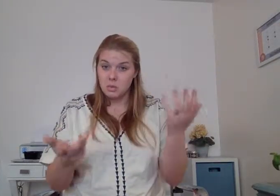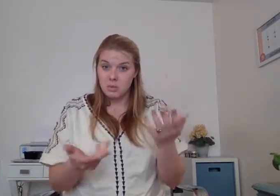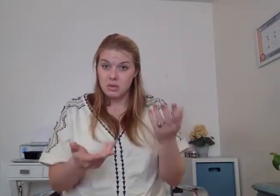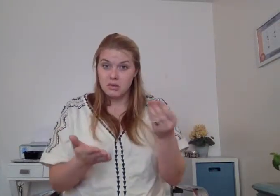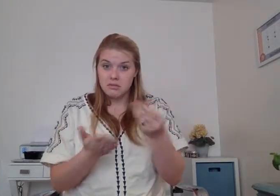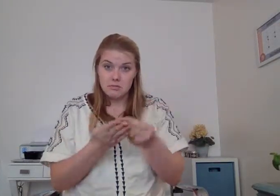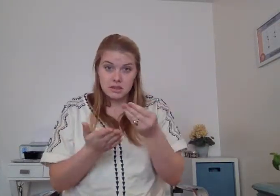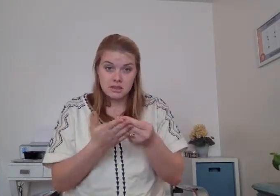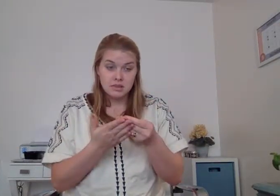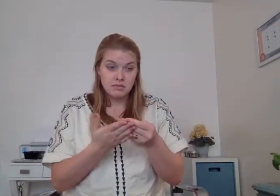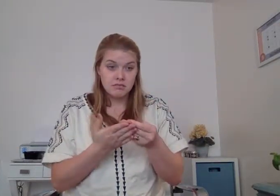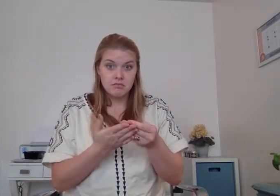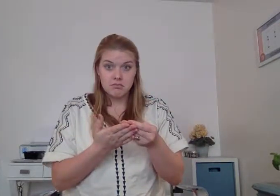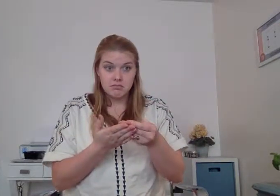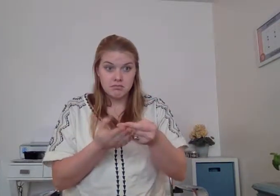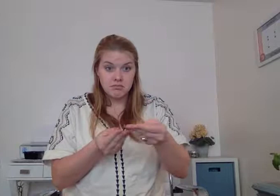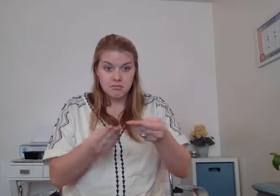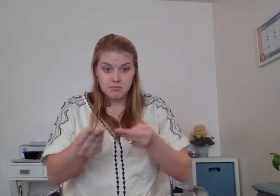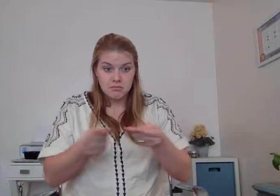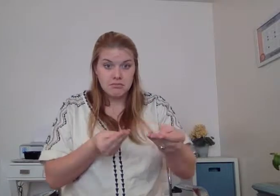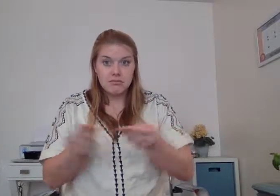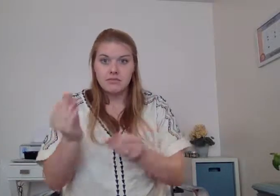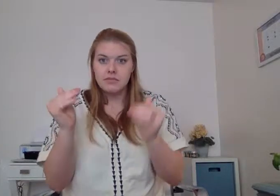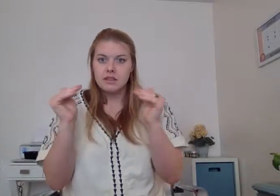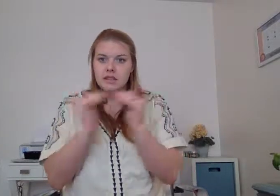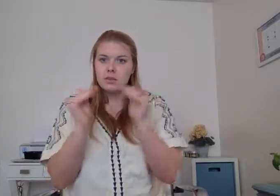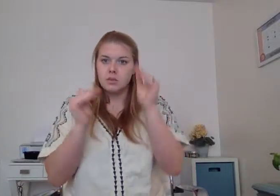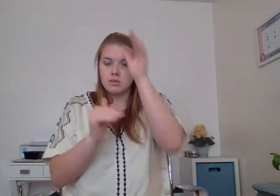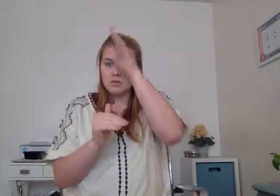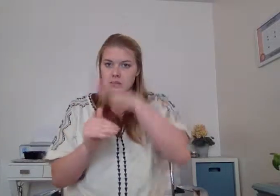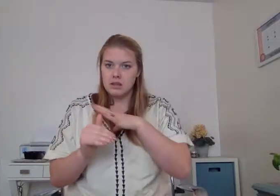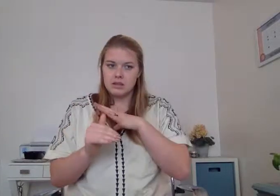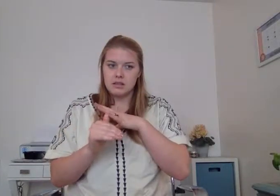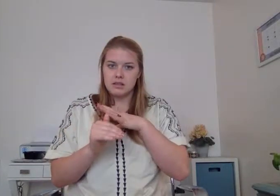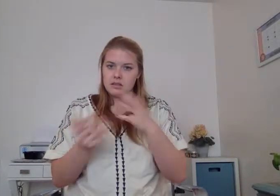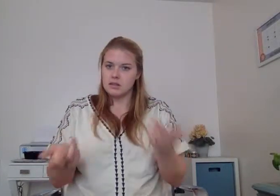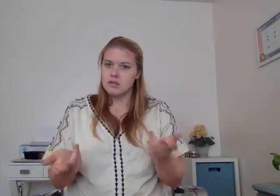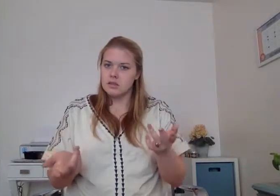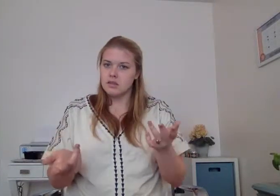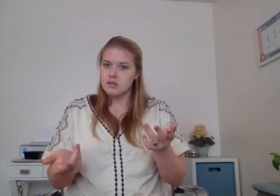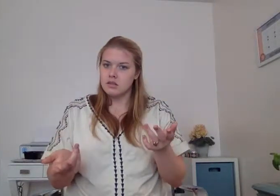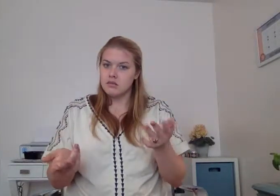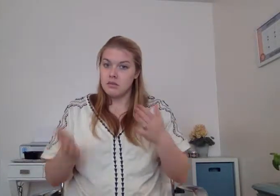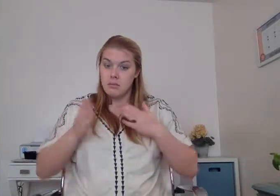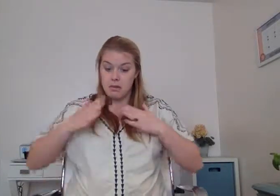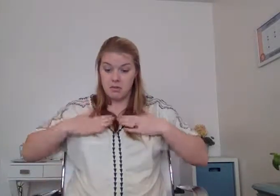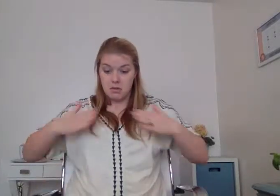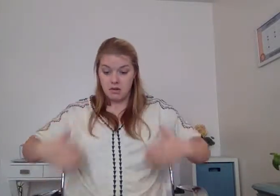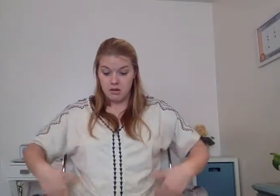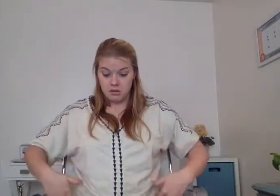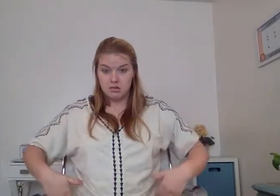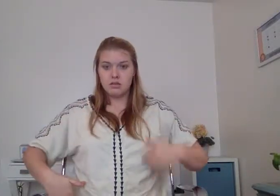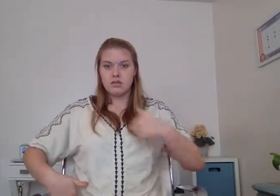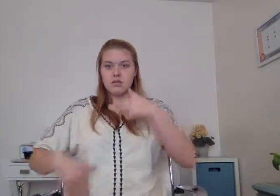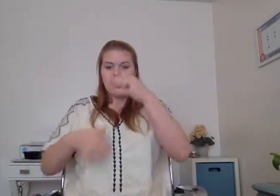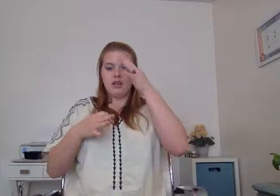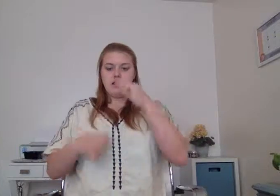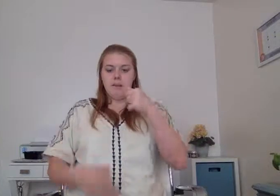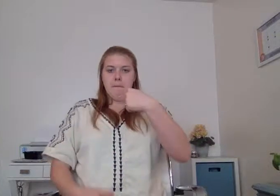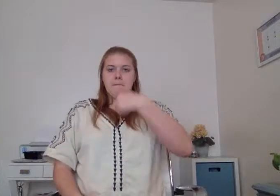counterparts. I think it is right that I should be able to make decisions about my own body.